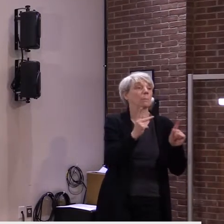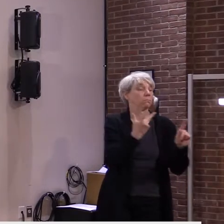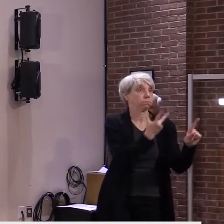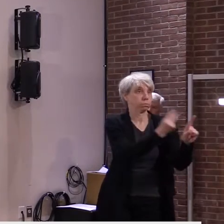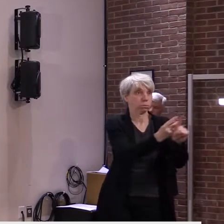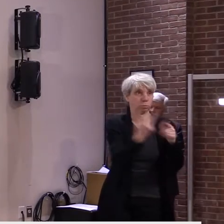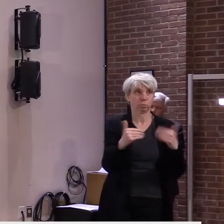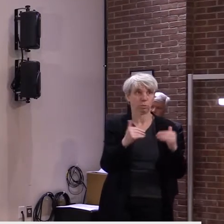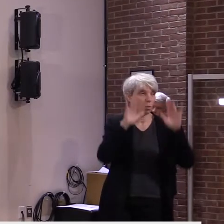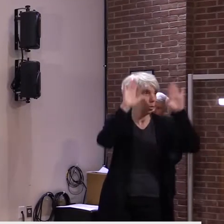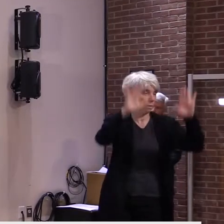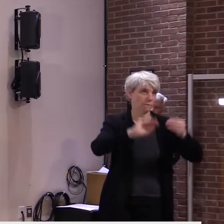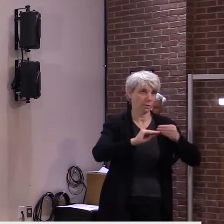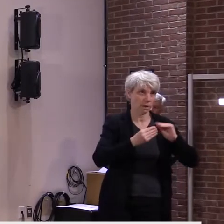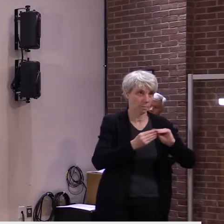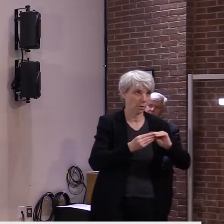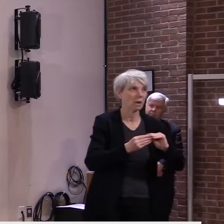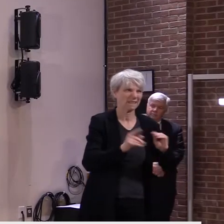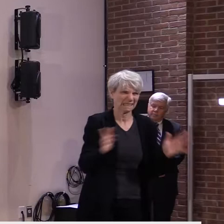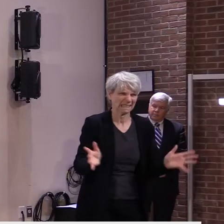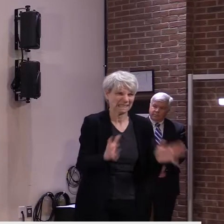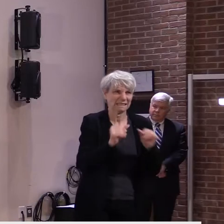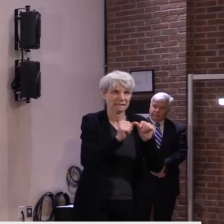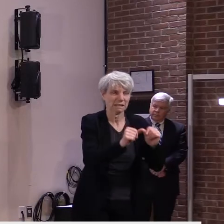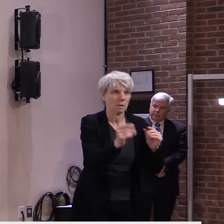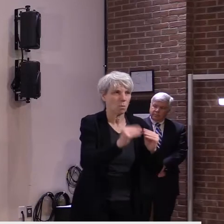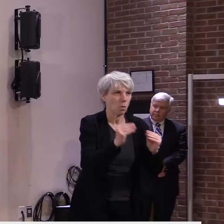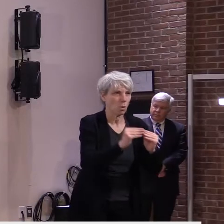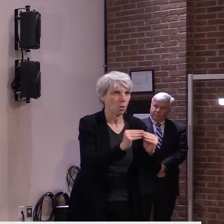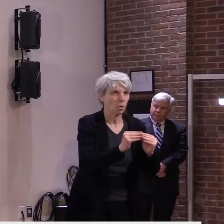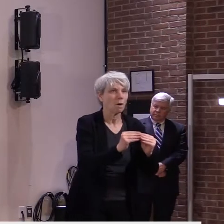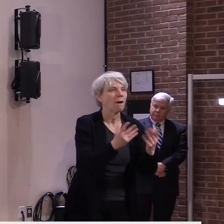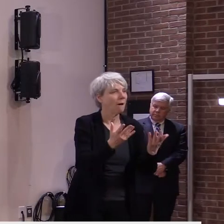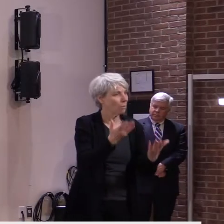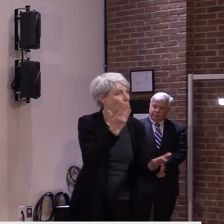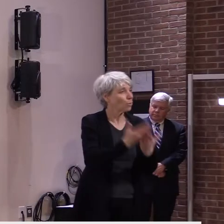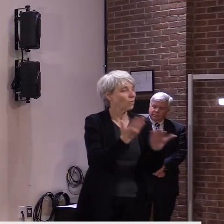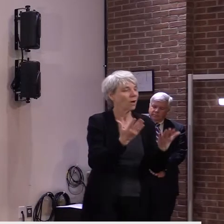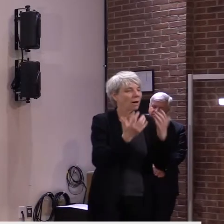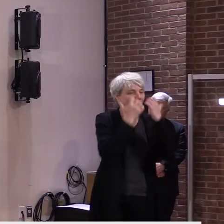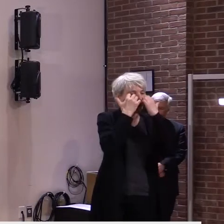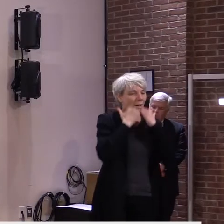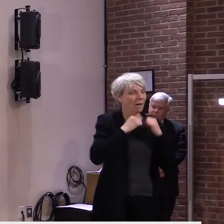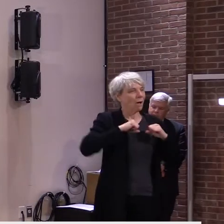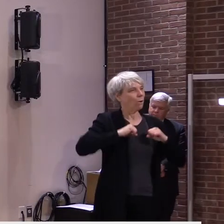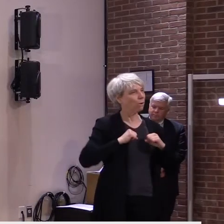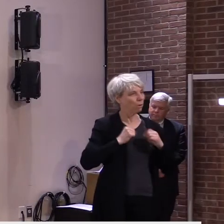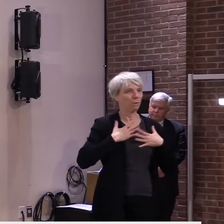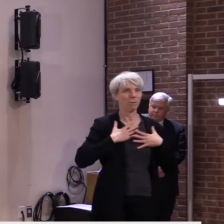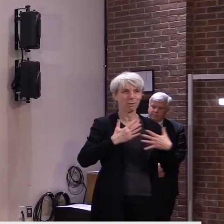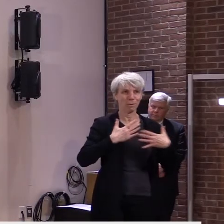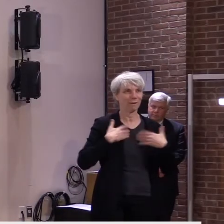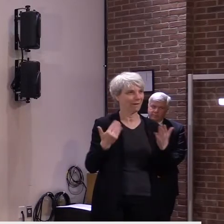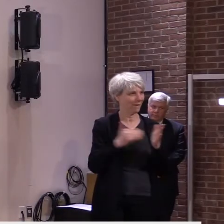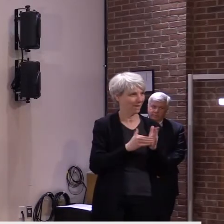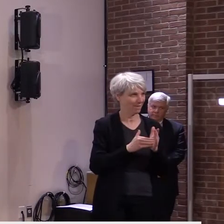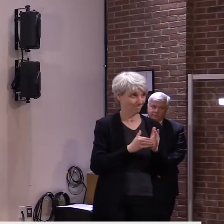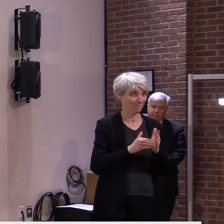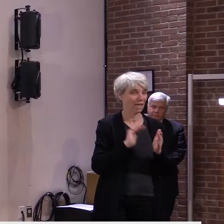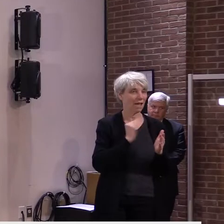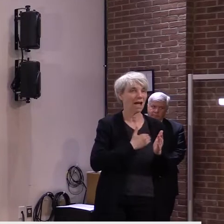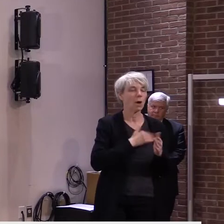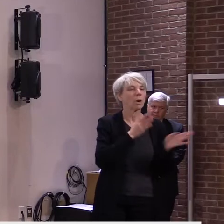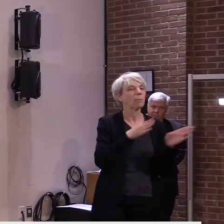on masks and distancing for fully vaccinated people, and why the Vermont Forward Plan makes sense and is